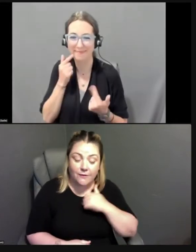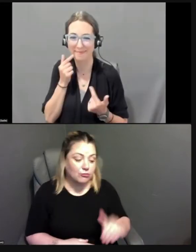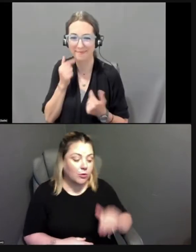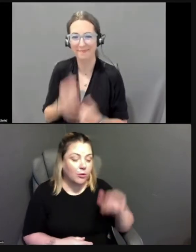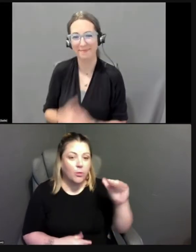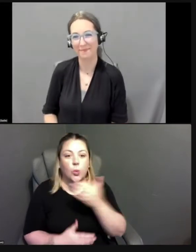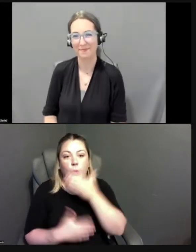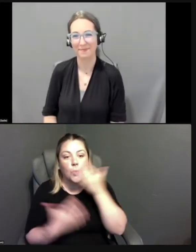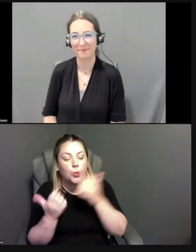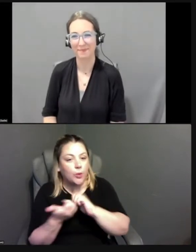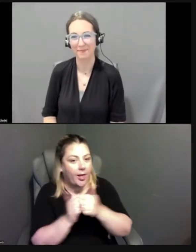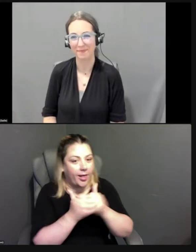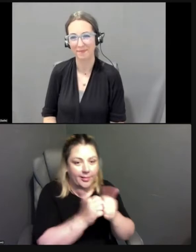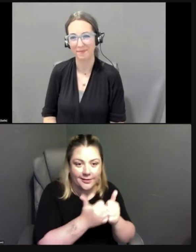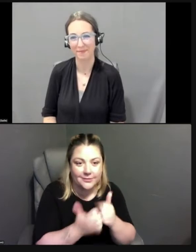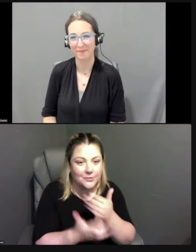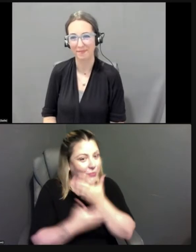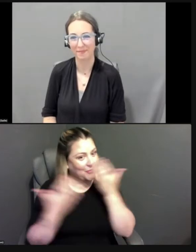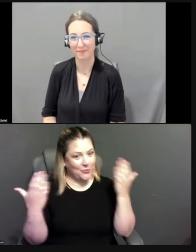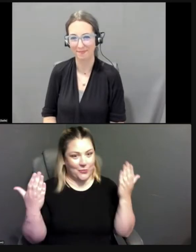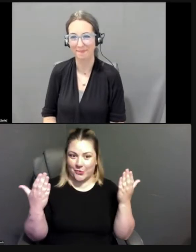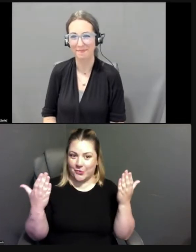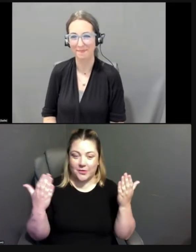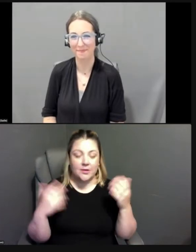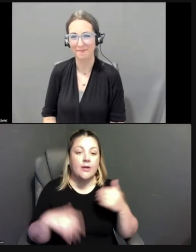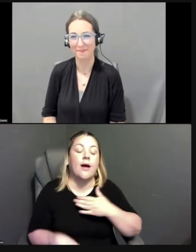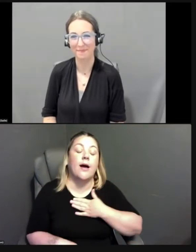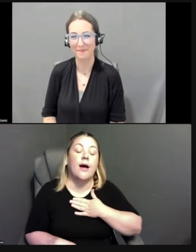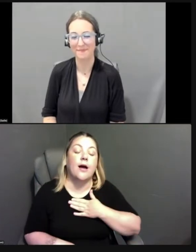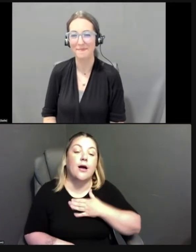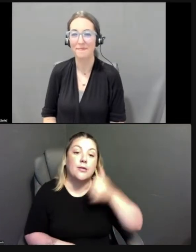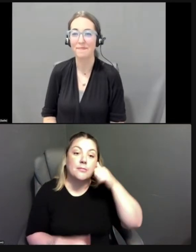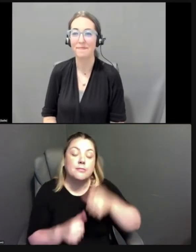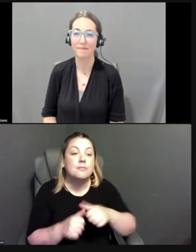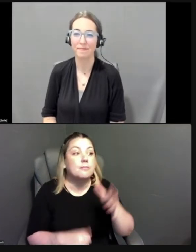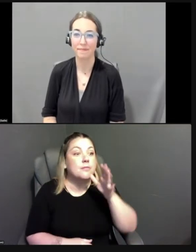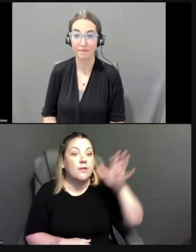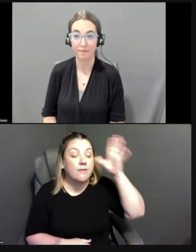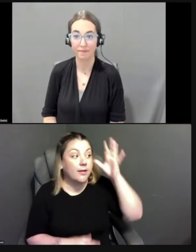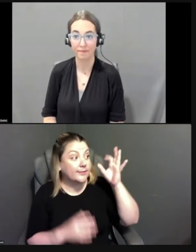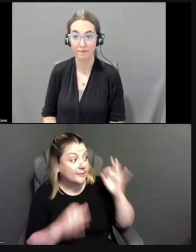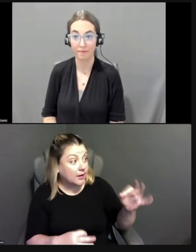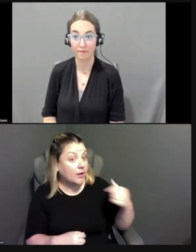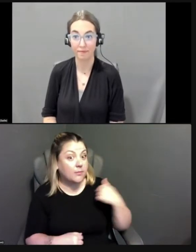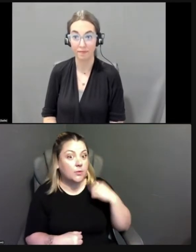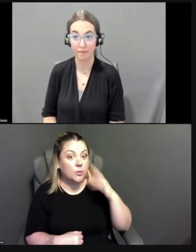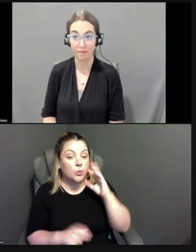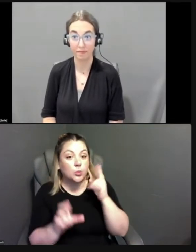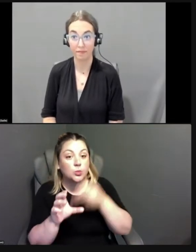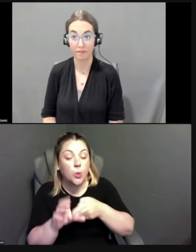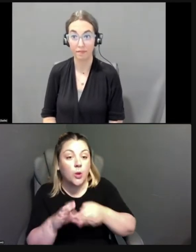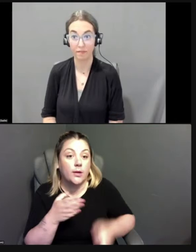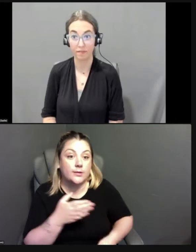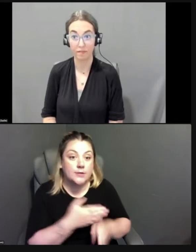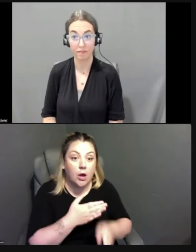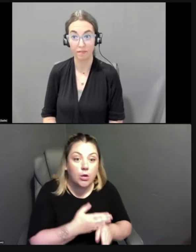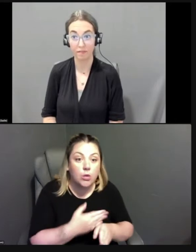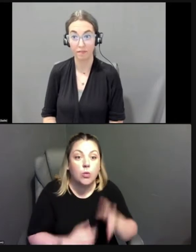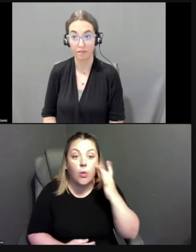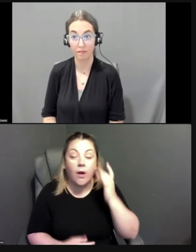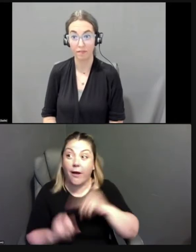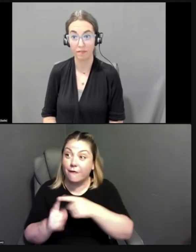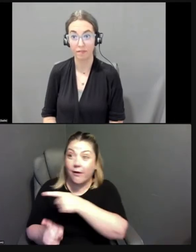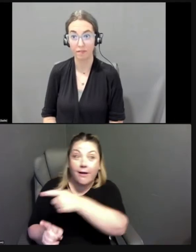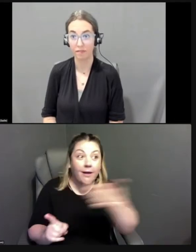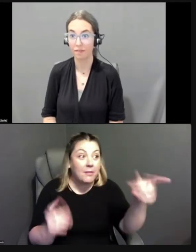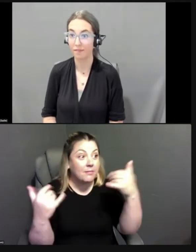up. I can remember my parents signing me up for soccer because all of my friends played soccer, and I was like, I should play soccer